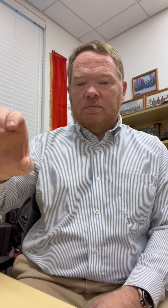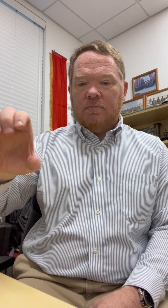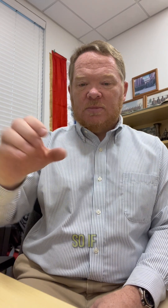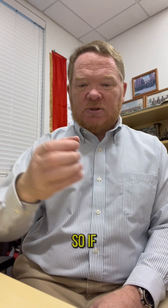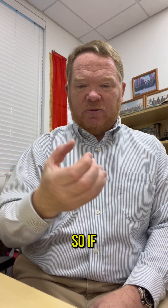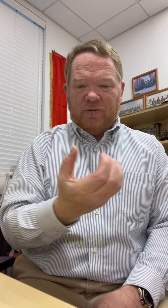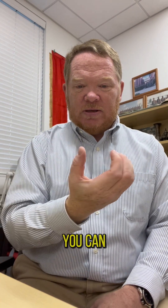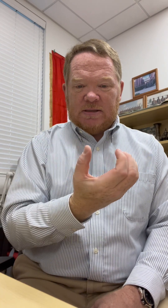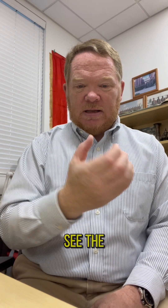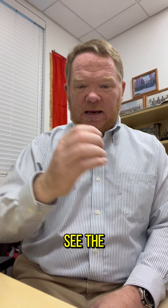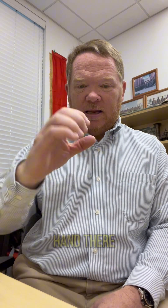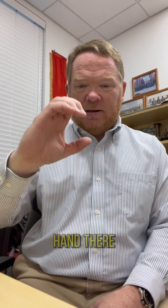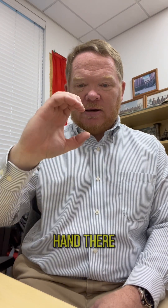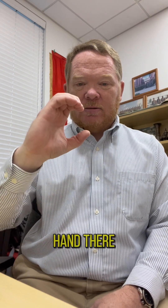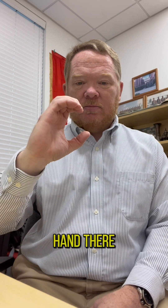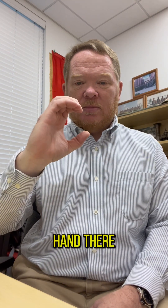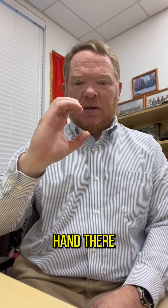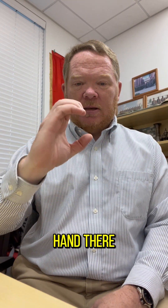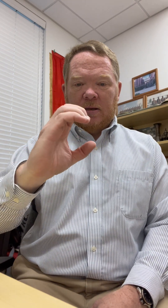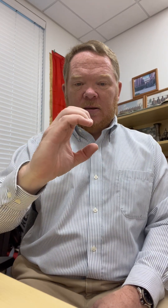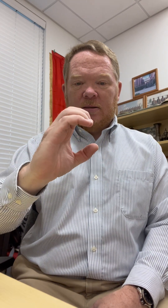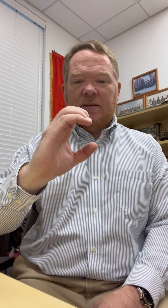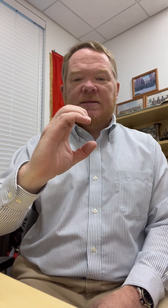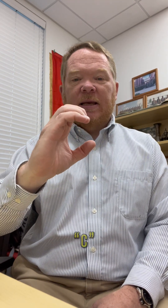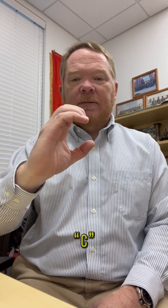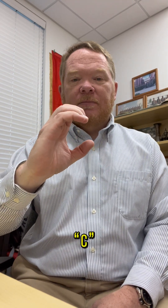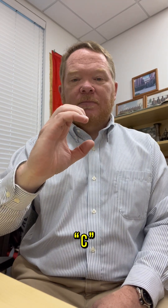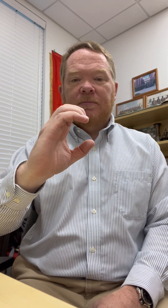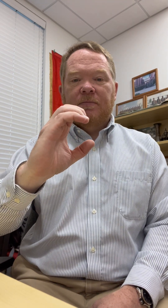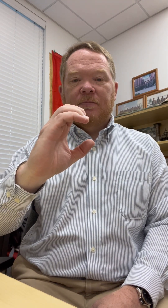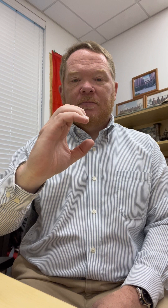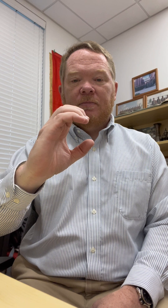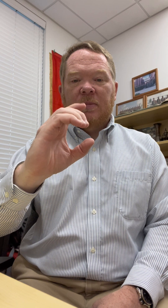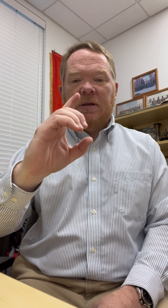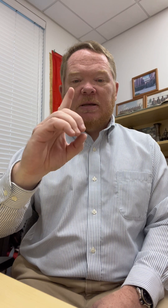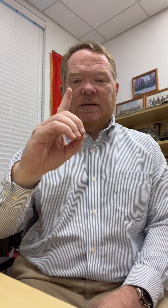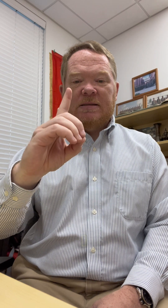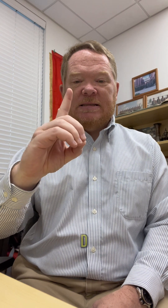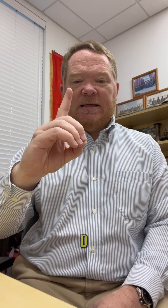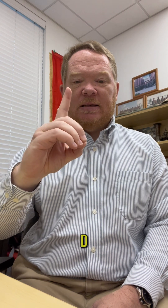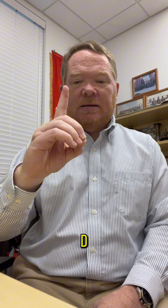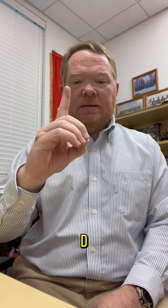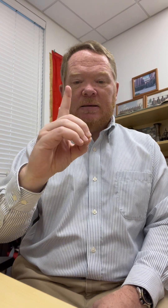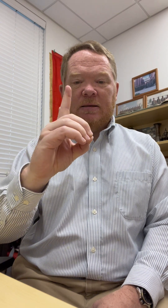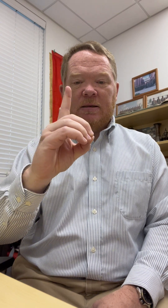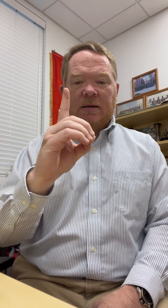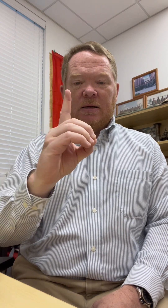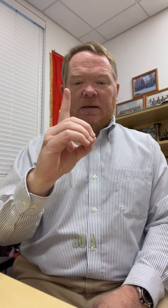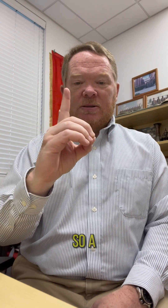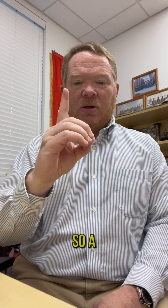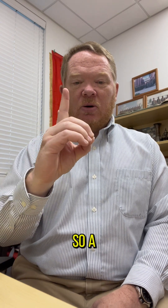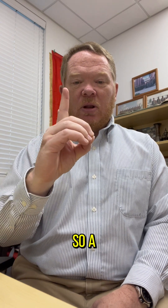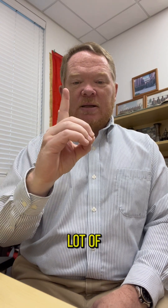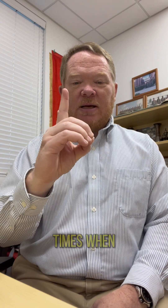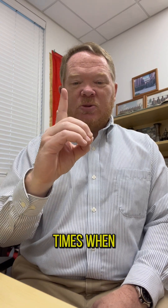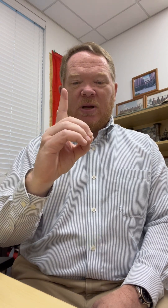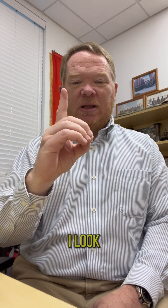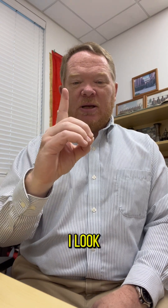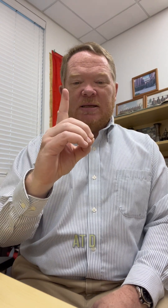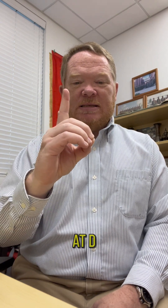so if you can see the hand there. C. D, so a lot of times when I look at D,